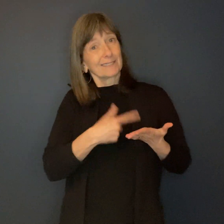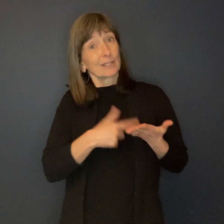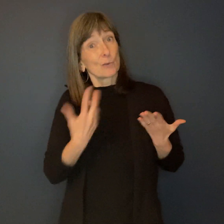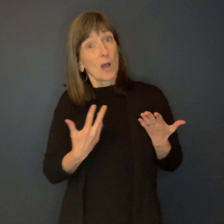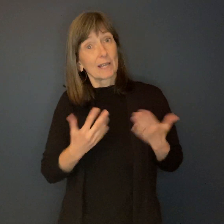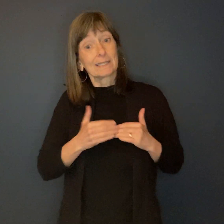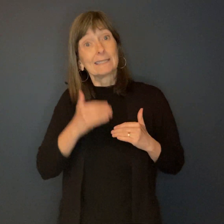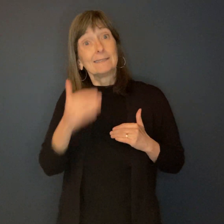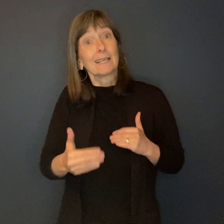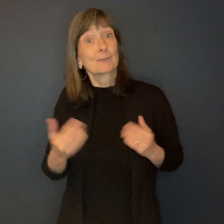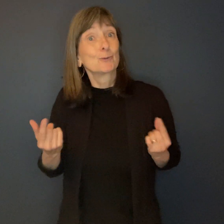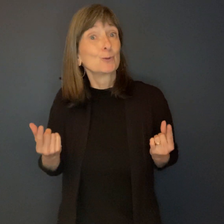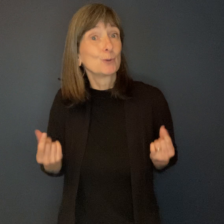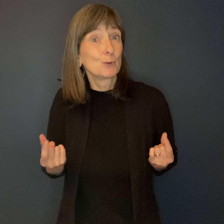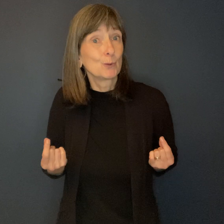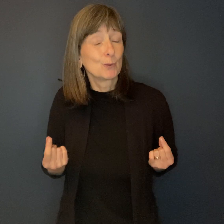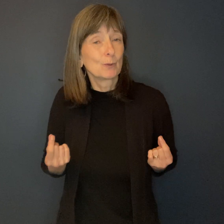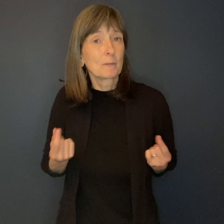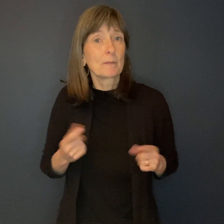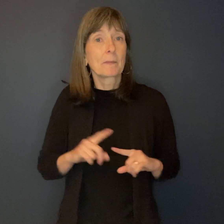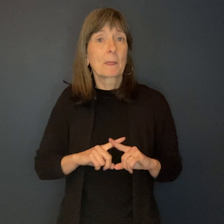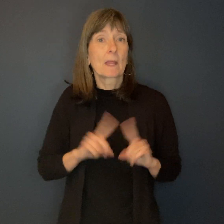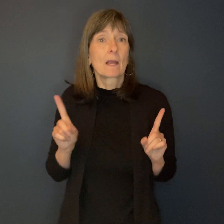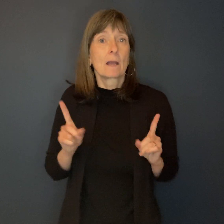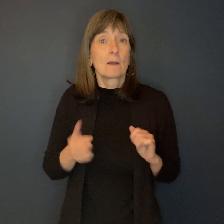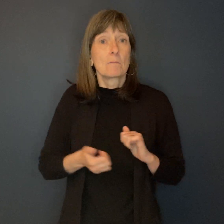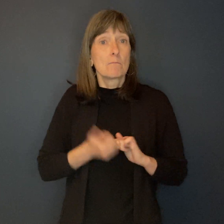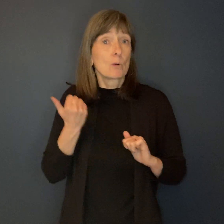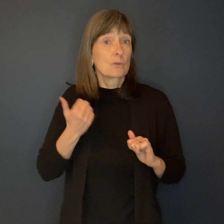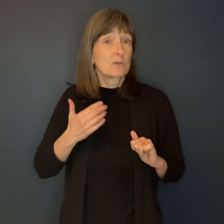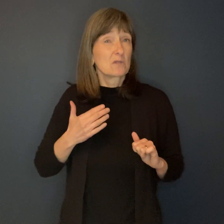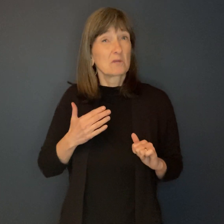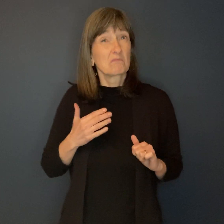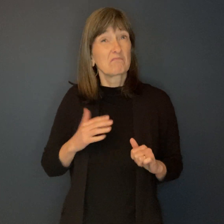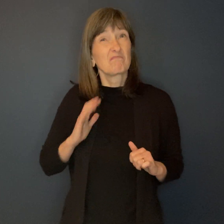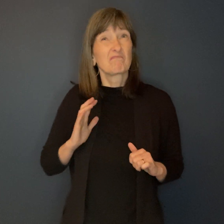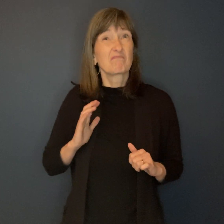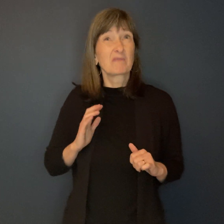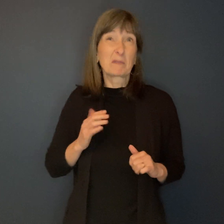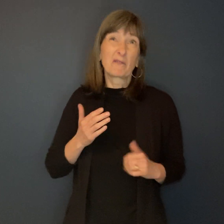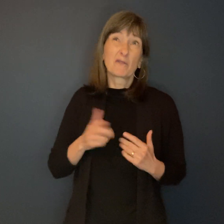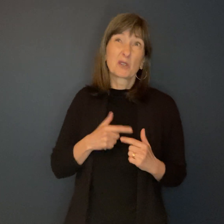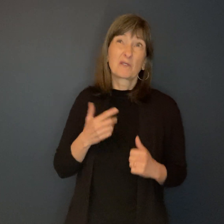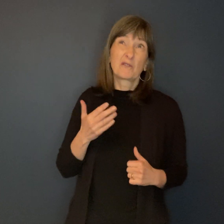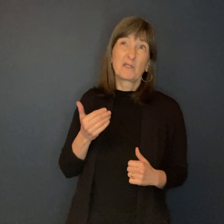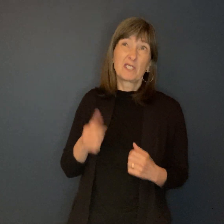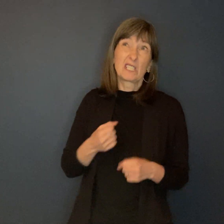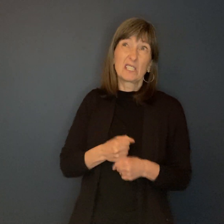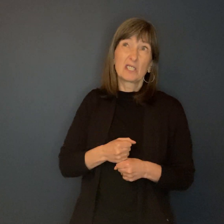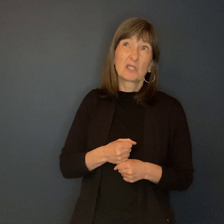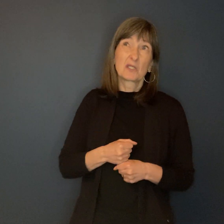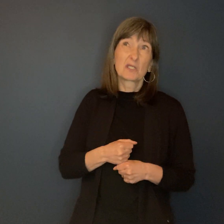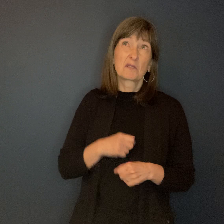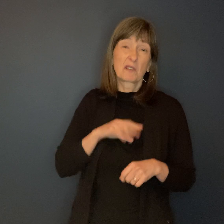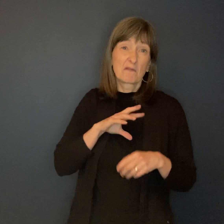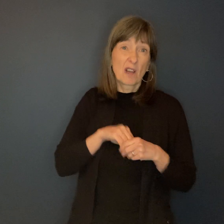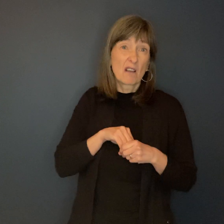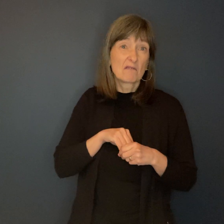my efforts, I think in the early years, the first 15 years or so, were more on a cross-disability